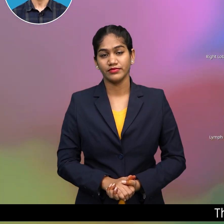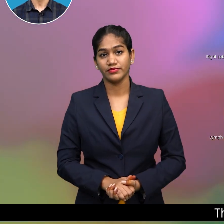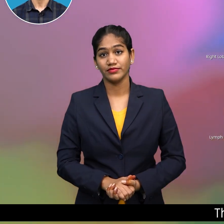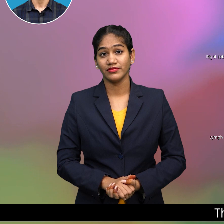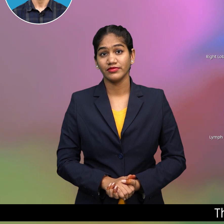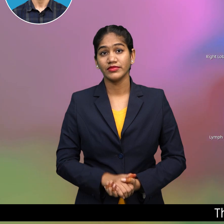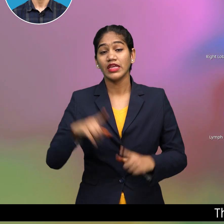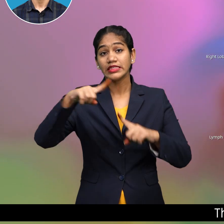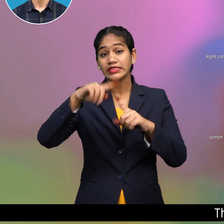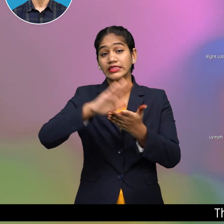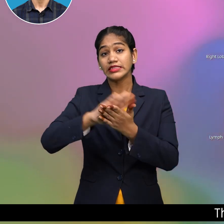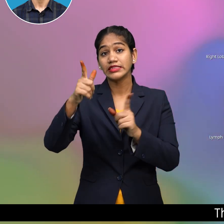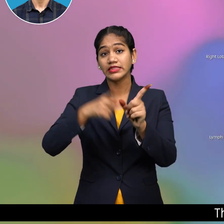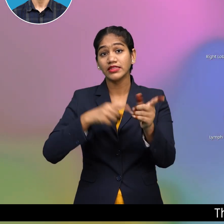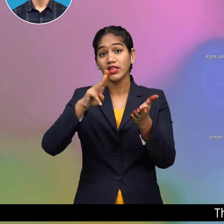Thymosin